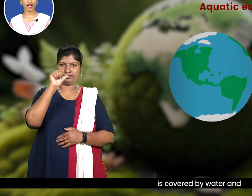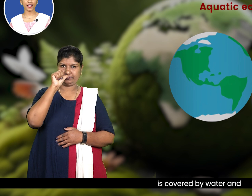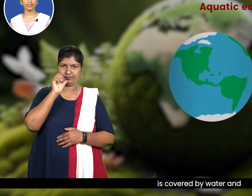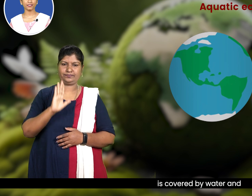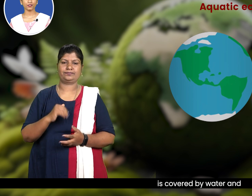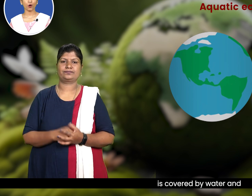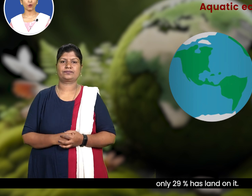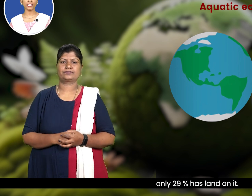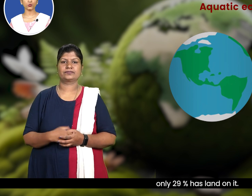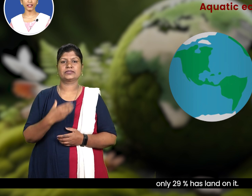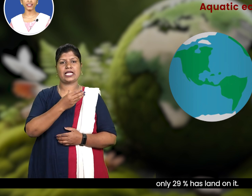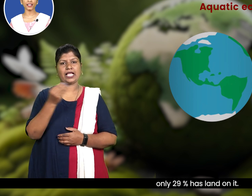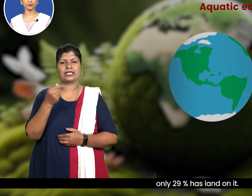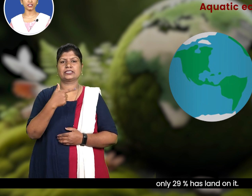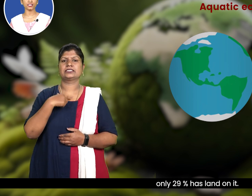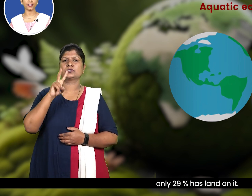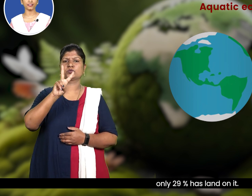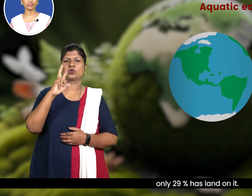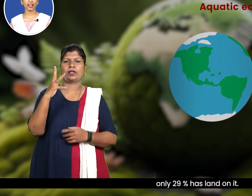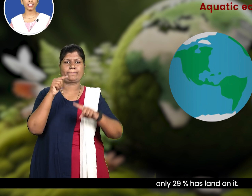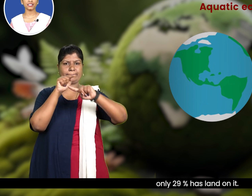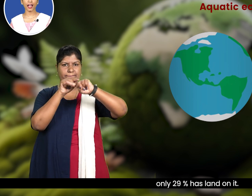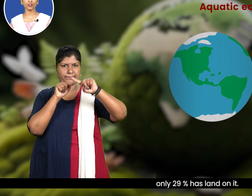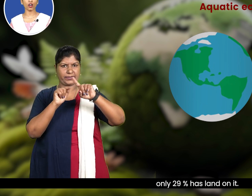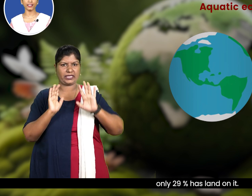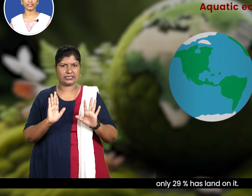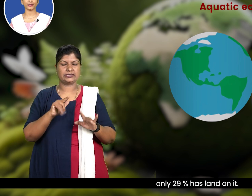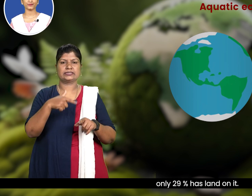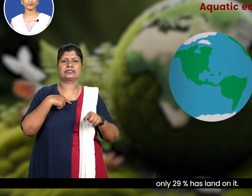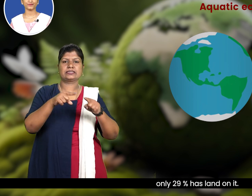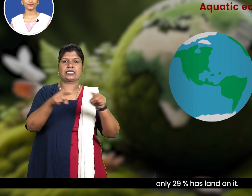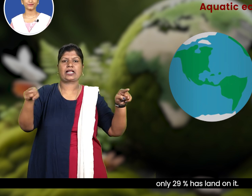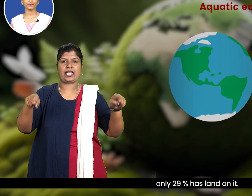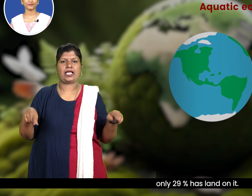and only 29% has land on it.